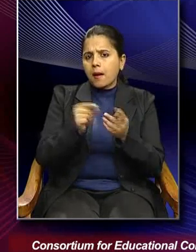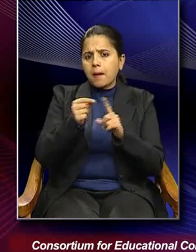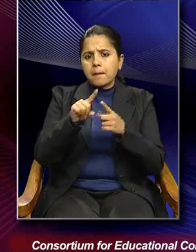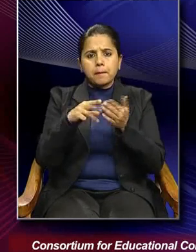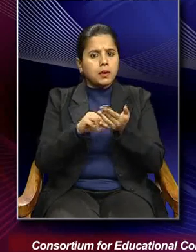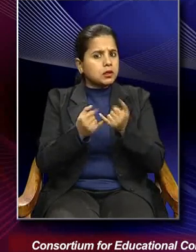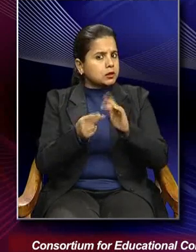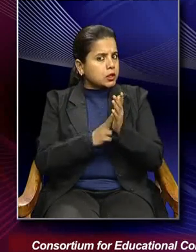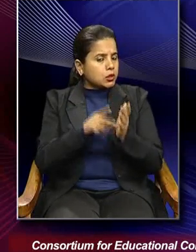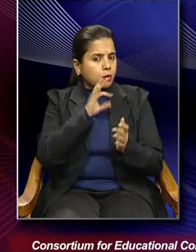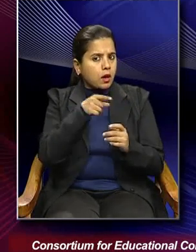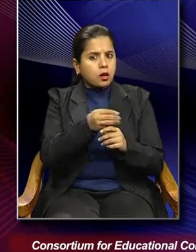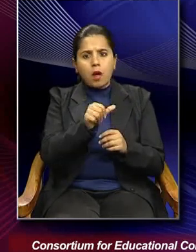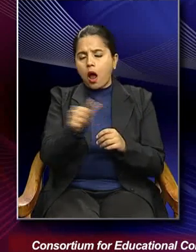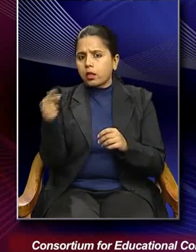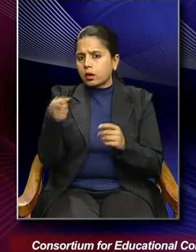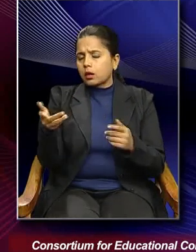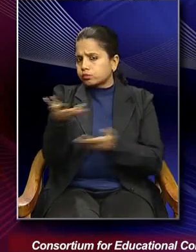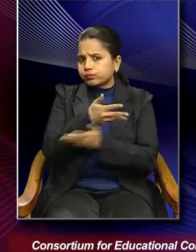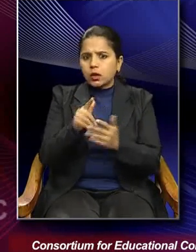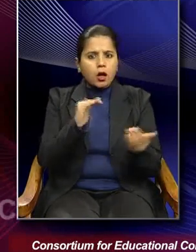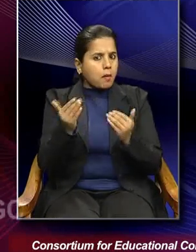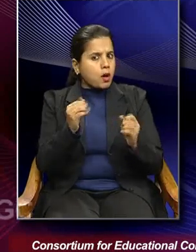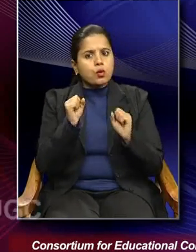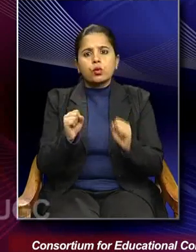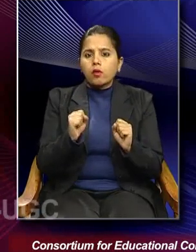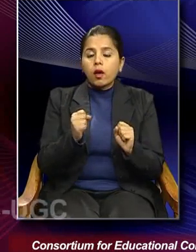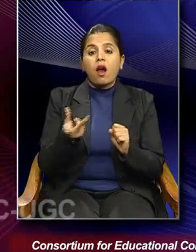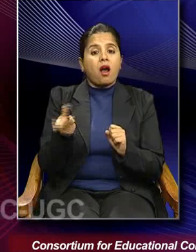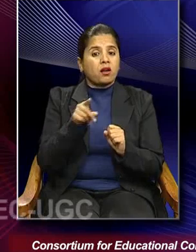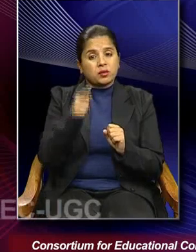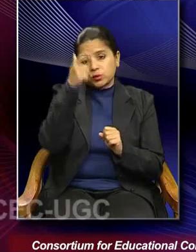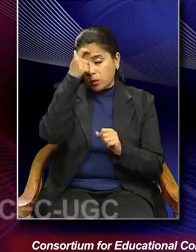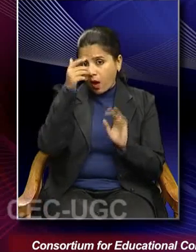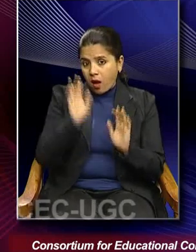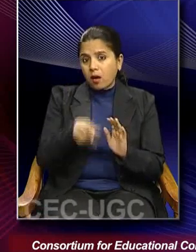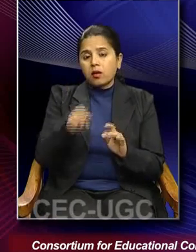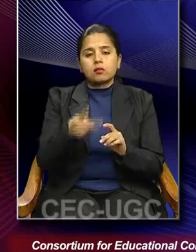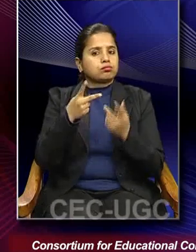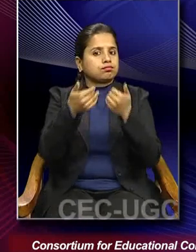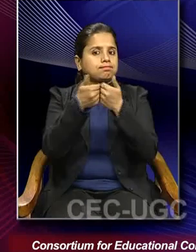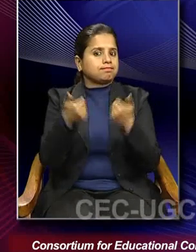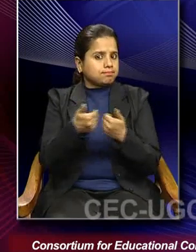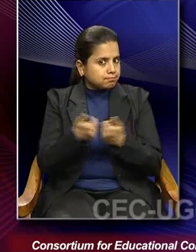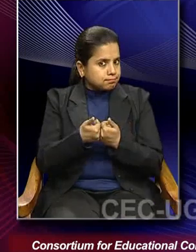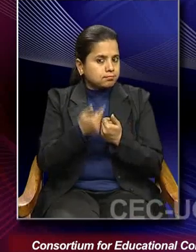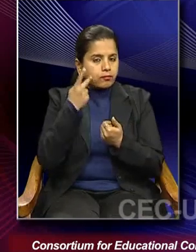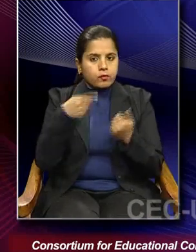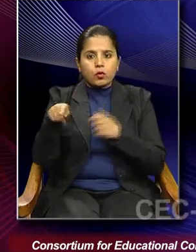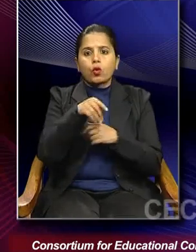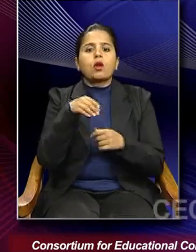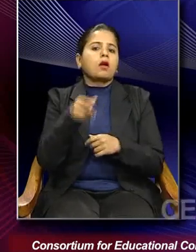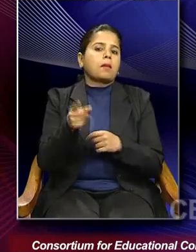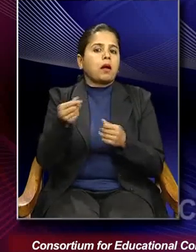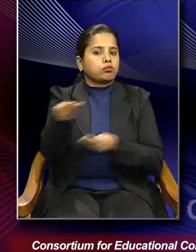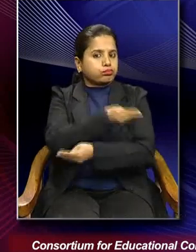from the bundle which are rest of the without compensation. Again, there is a problem of demarcation of compensated bundles